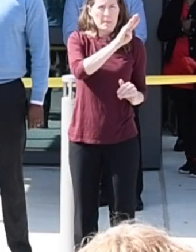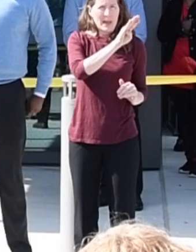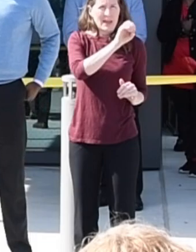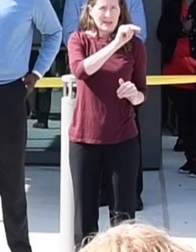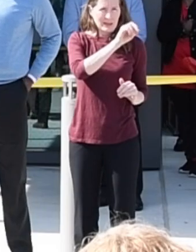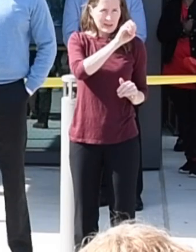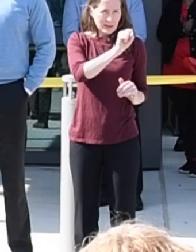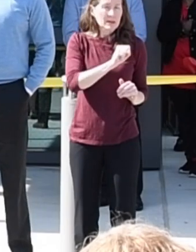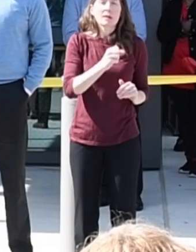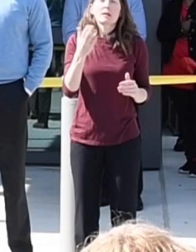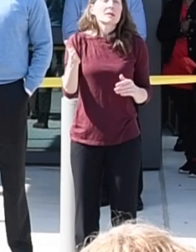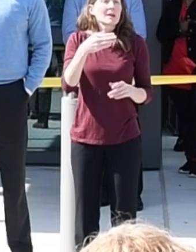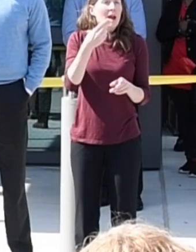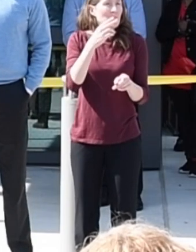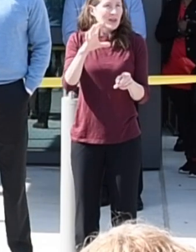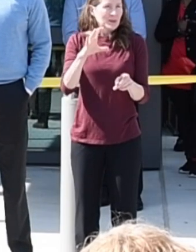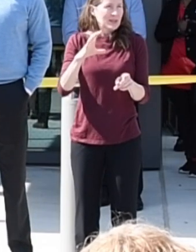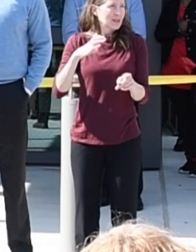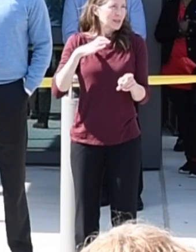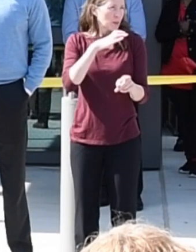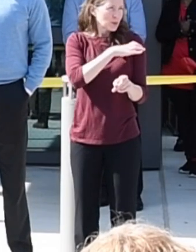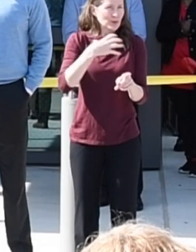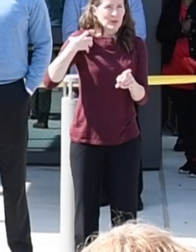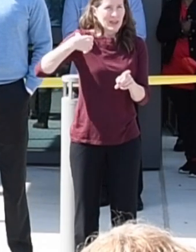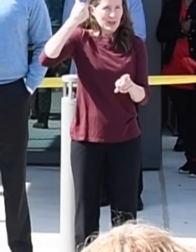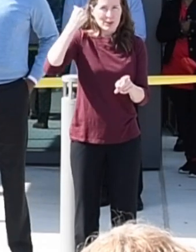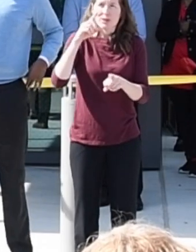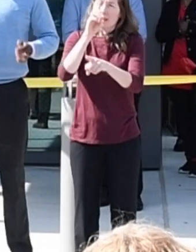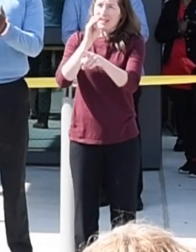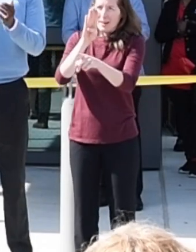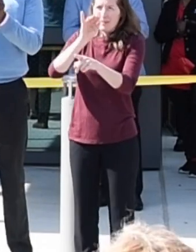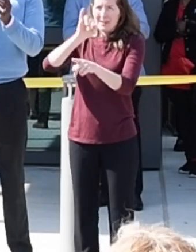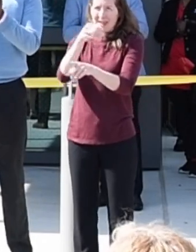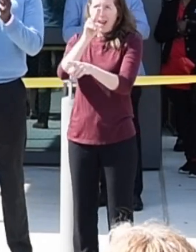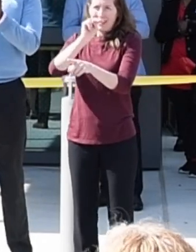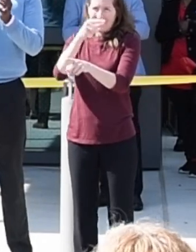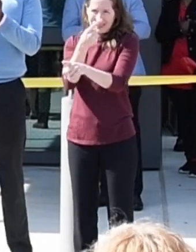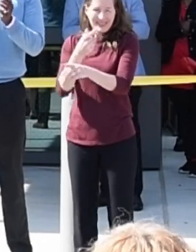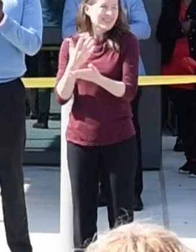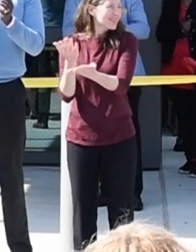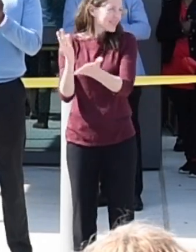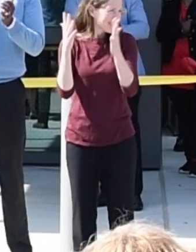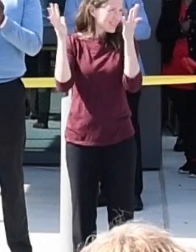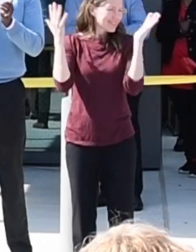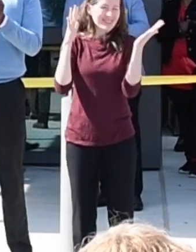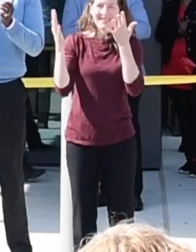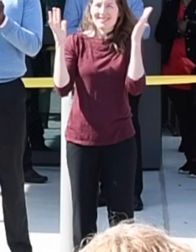our Howard County Council Chair, Deb Young,